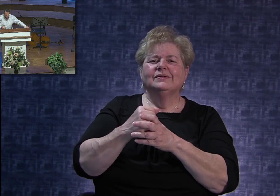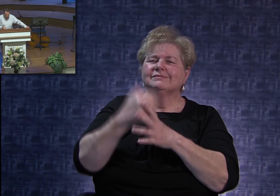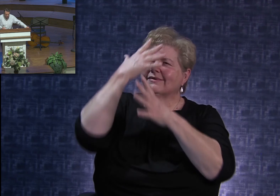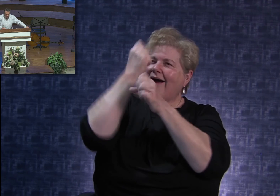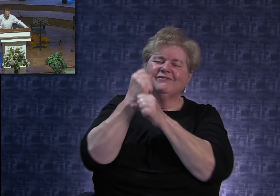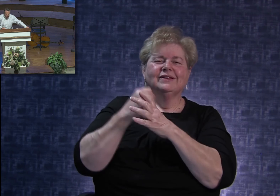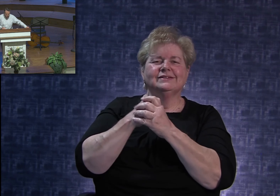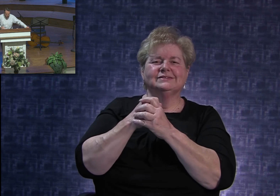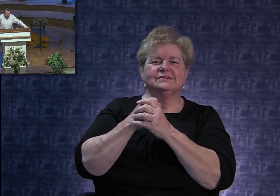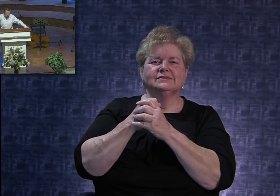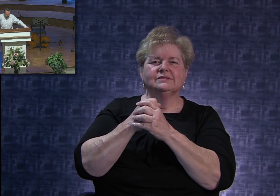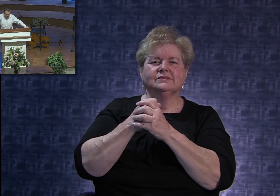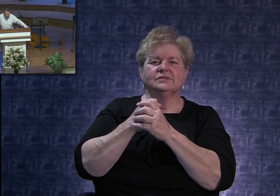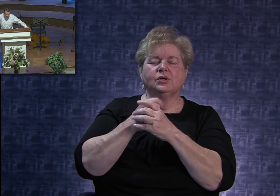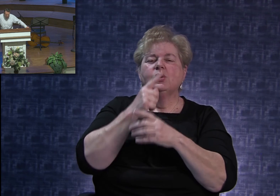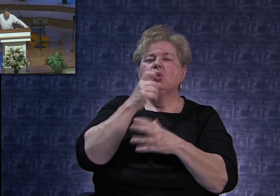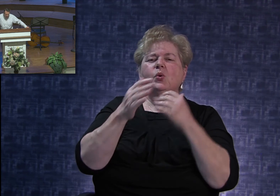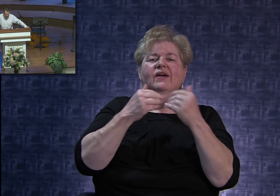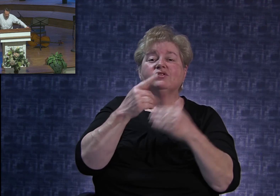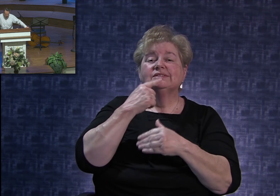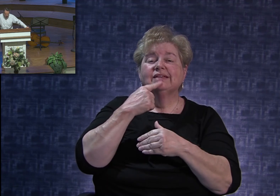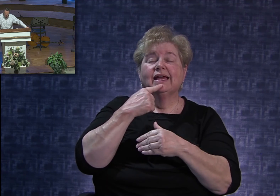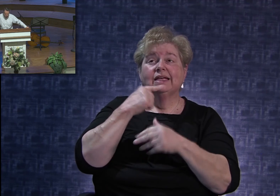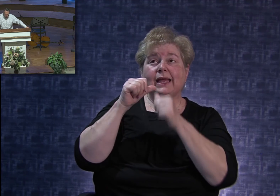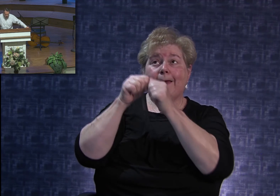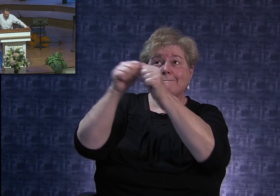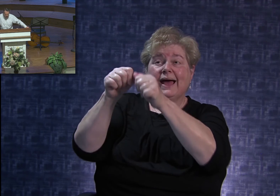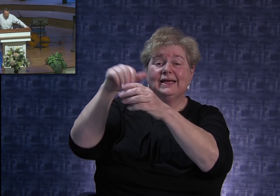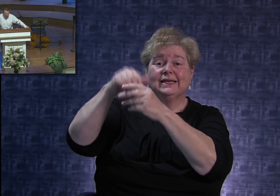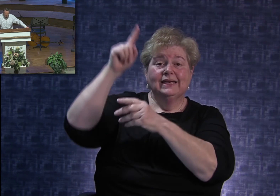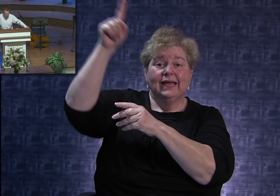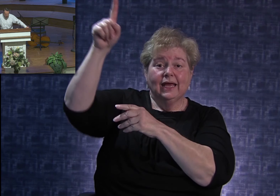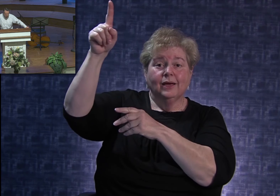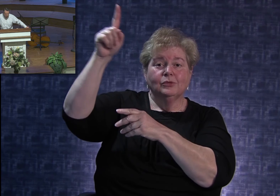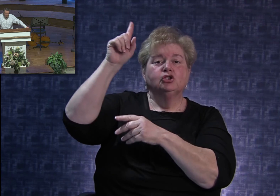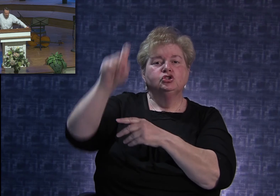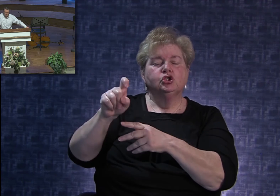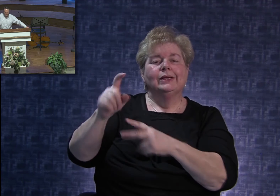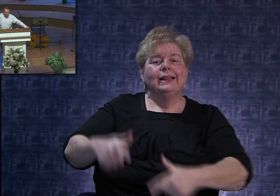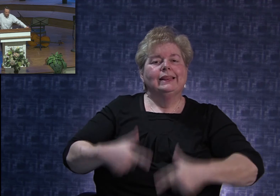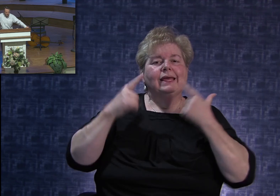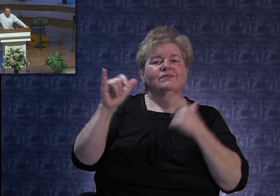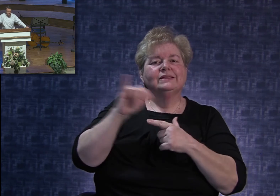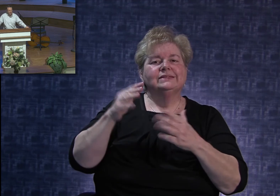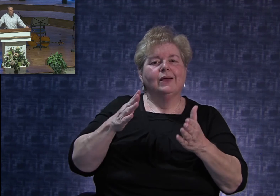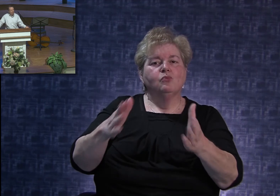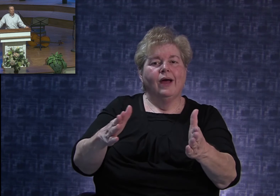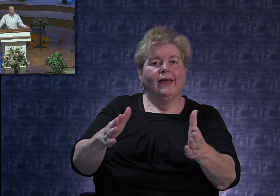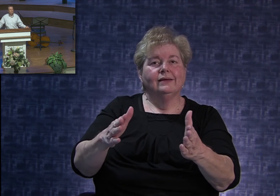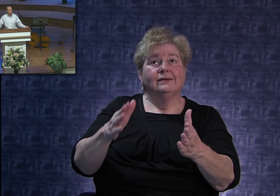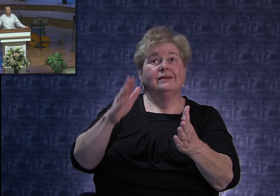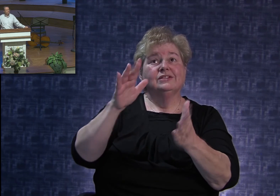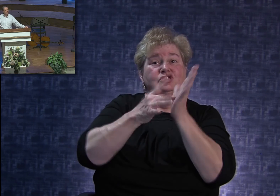Confidence. Whoever says he abides in him ought to walk in the same way in which he